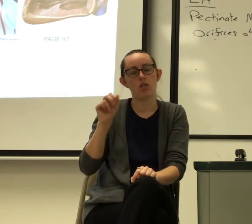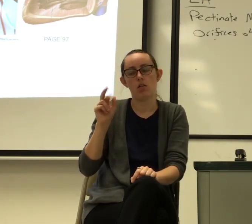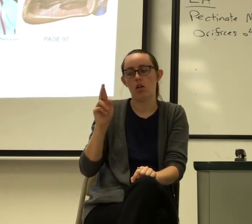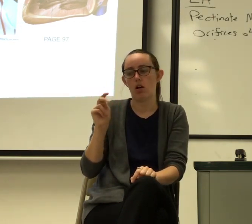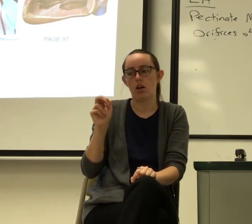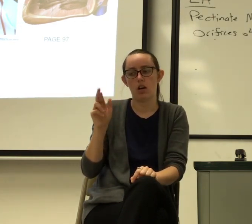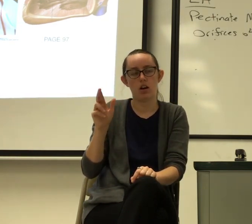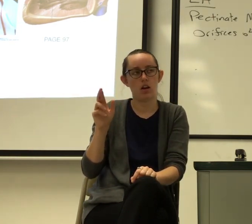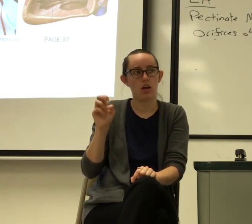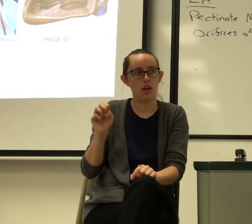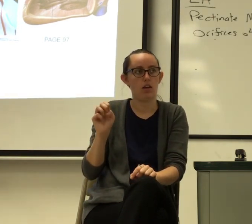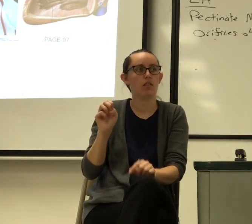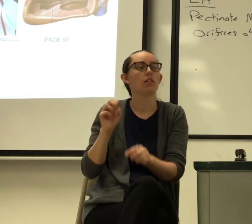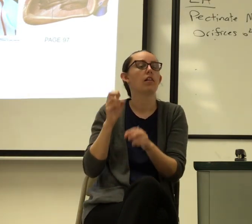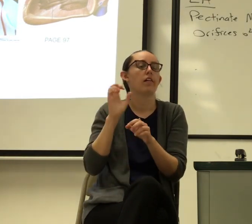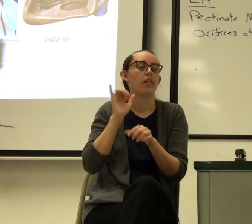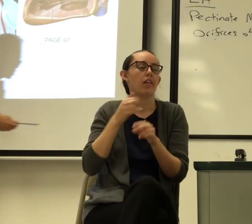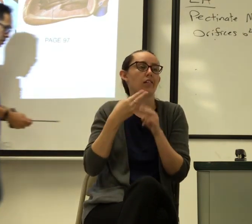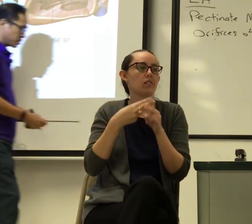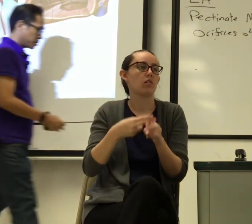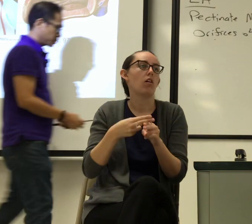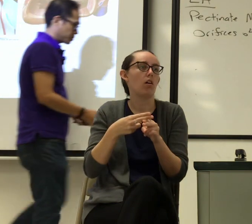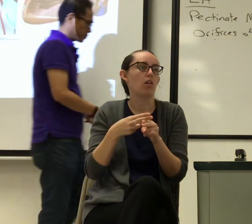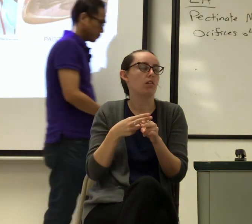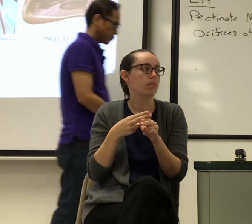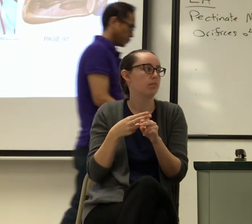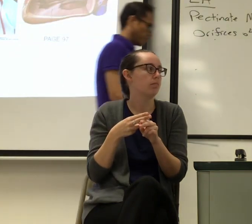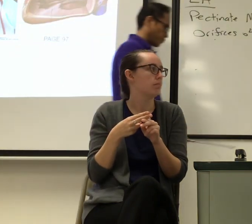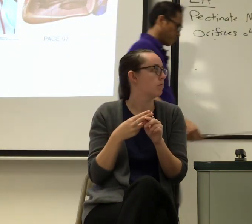fibers. I'm going to list that as a structure.